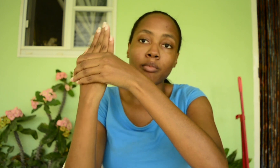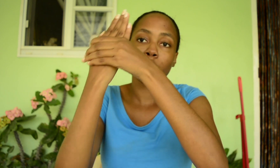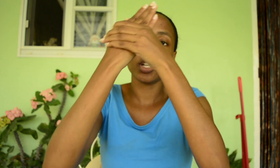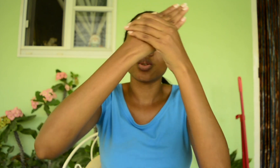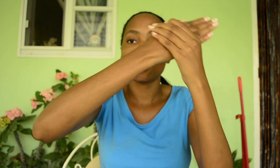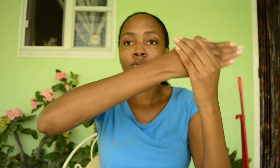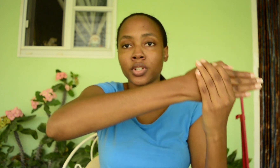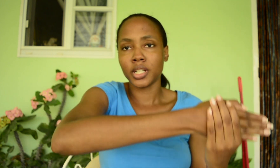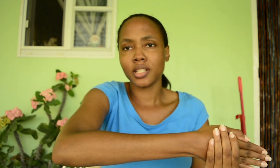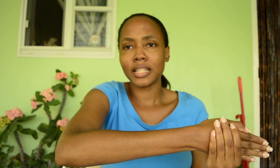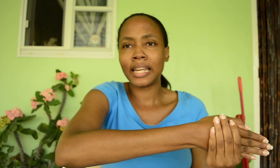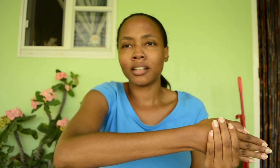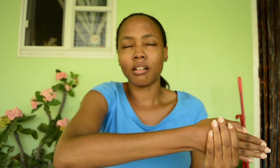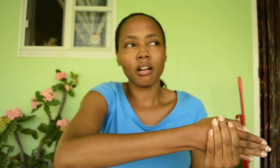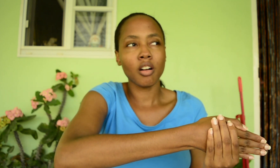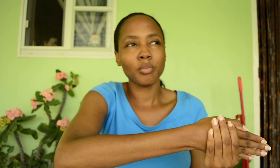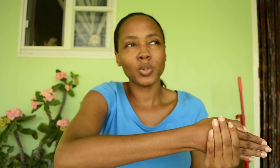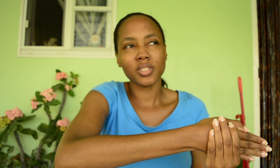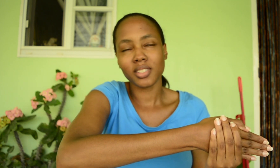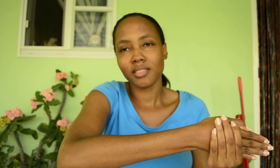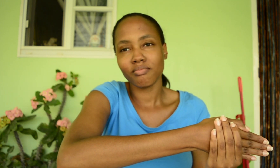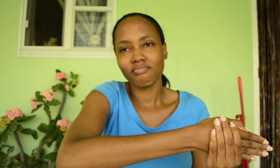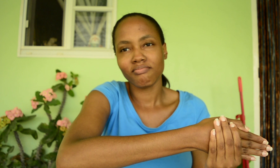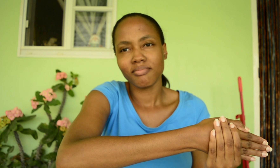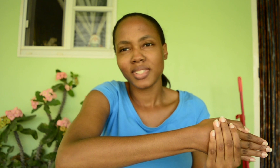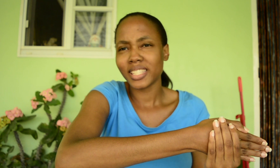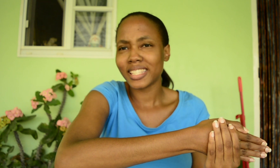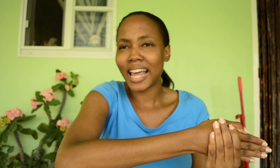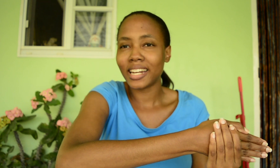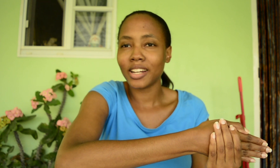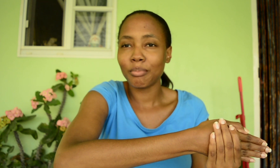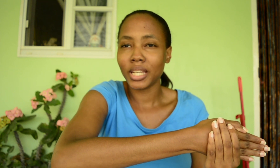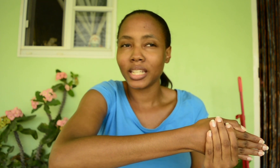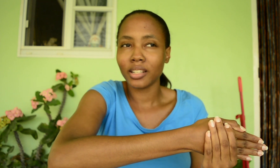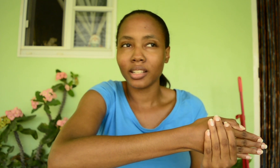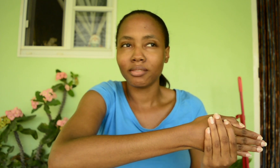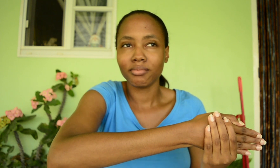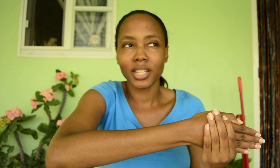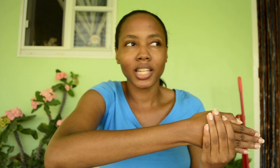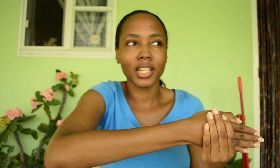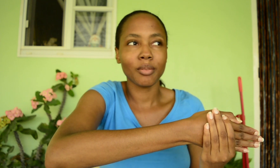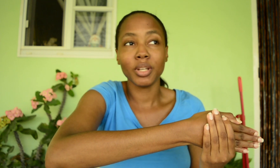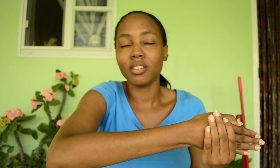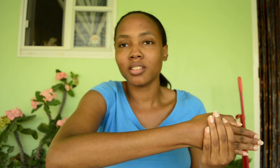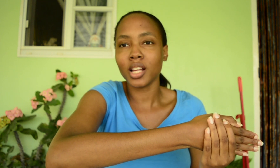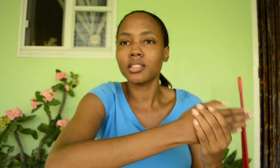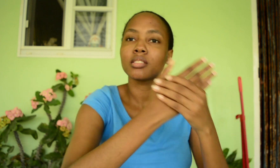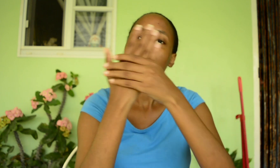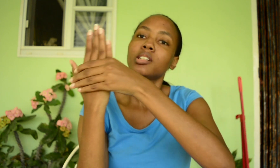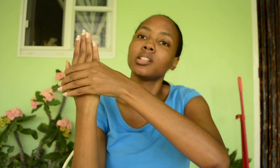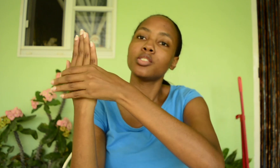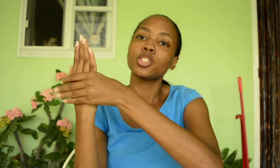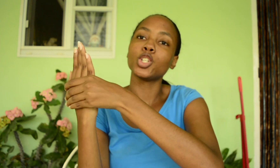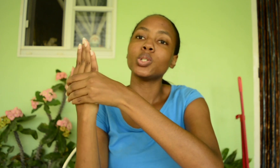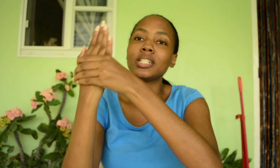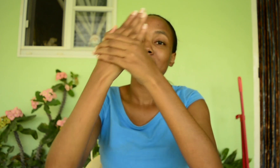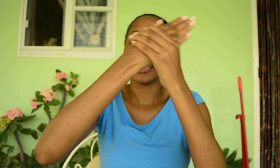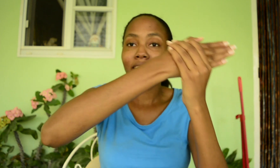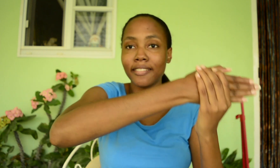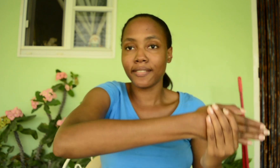bring it over. It's like almost sliding a mail in a mail slot. So